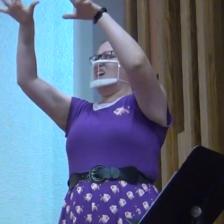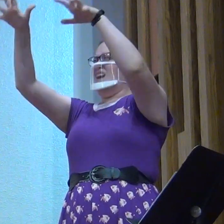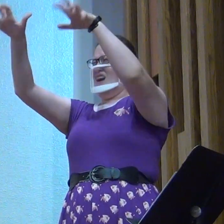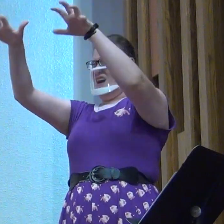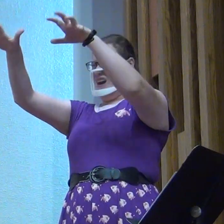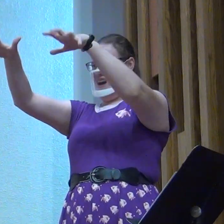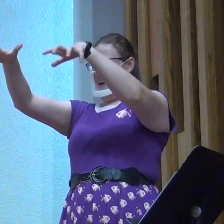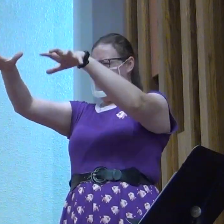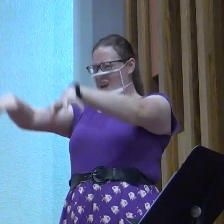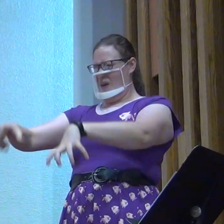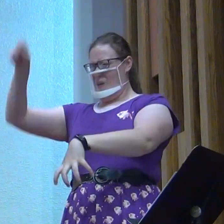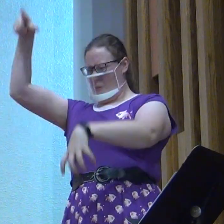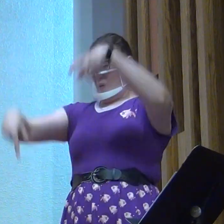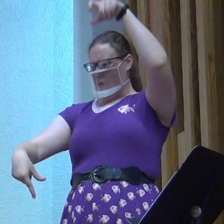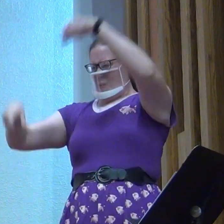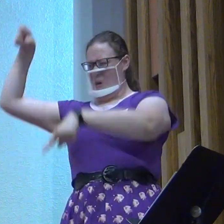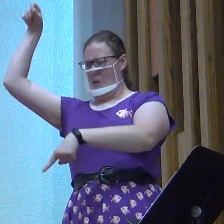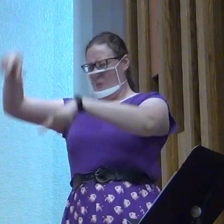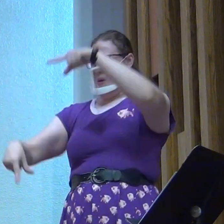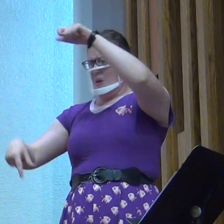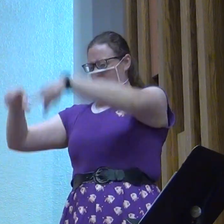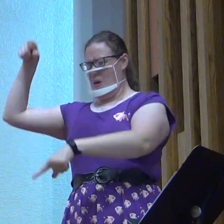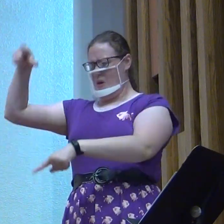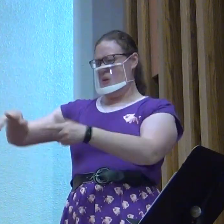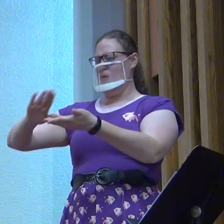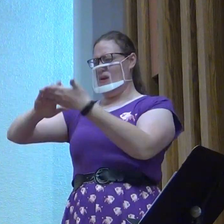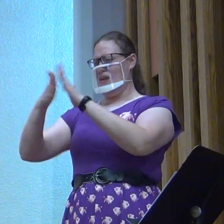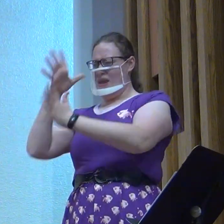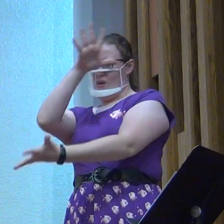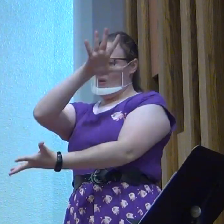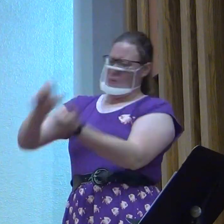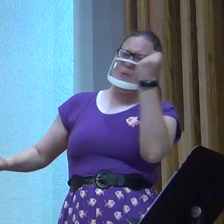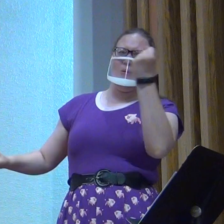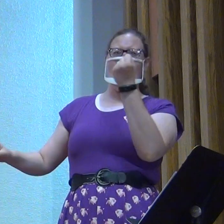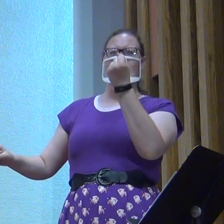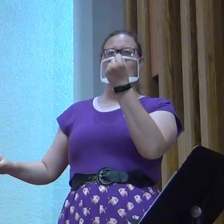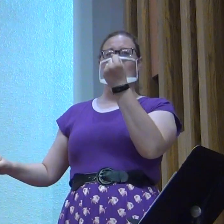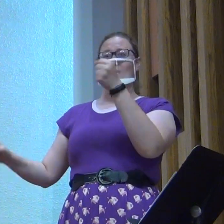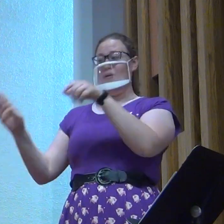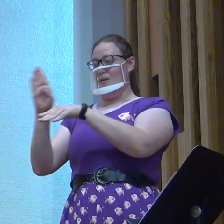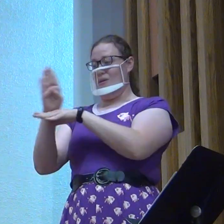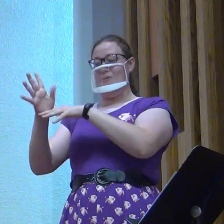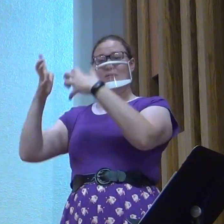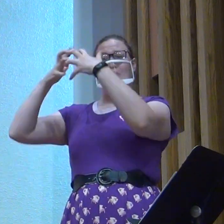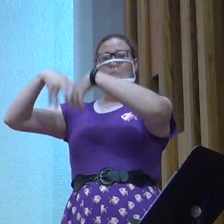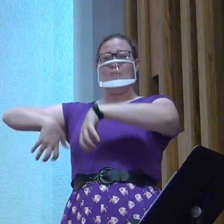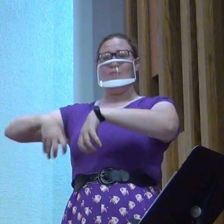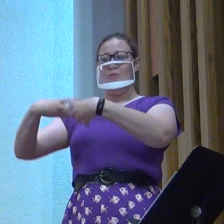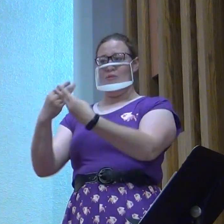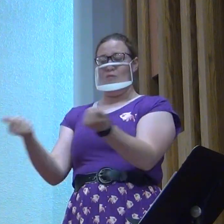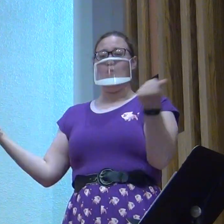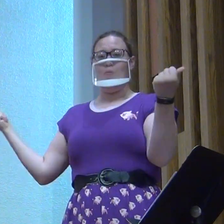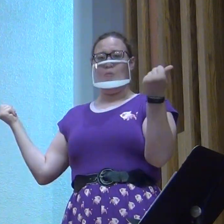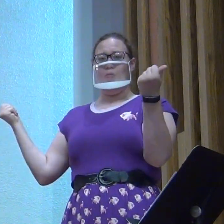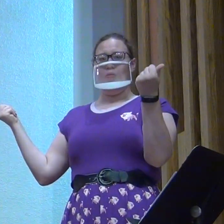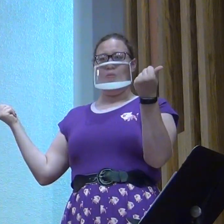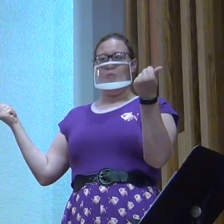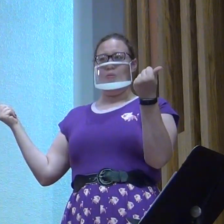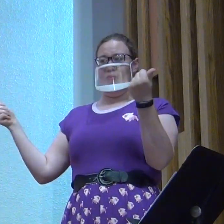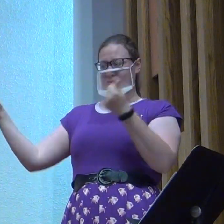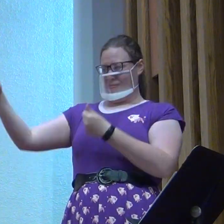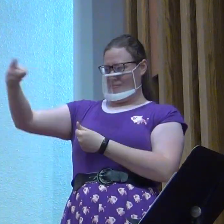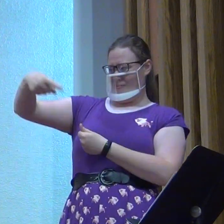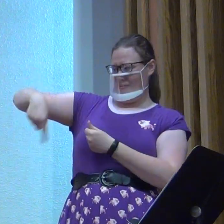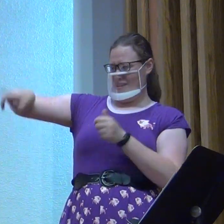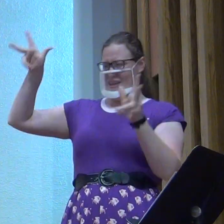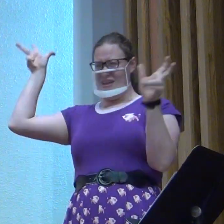destruction upon the city. And even the chamber of commerce burned. It was all gone. All